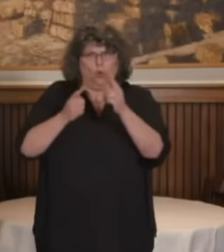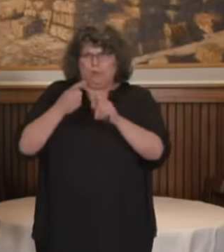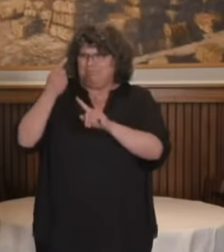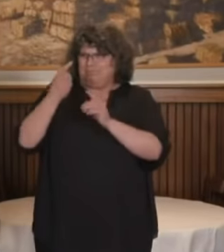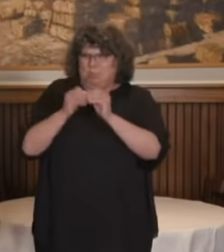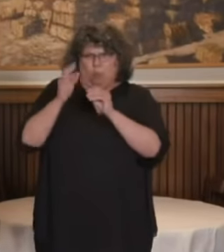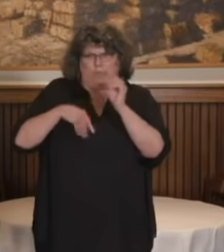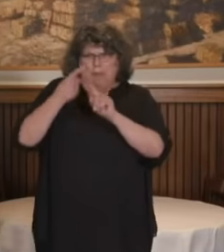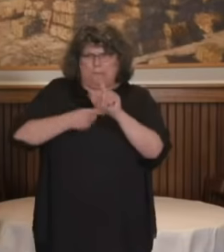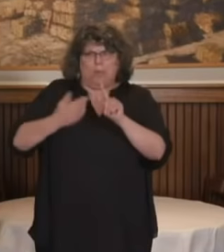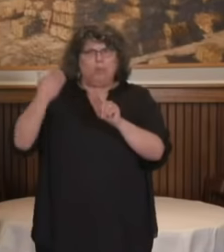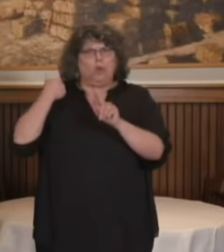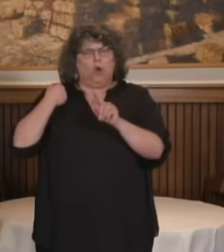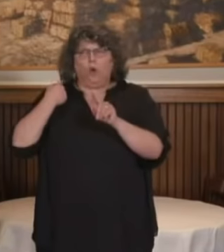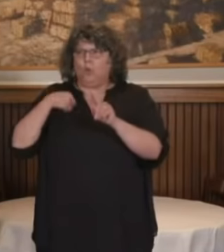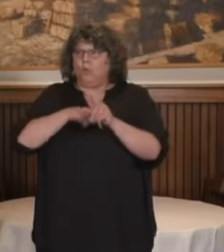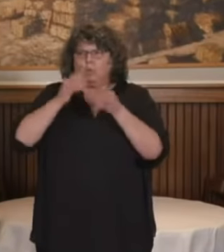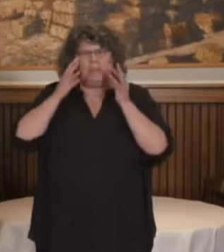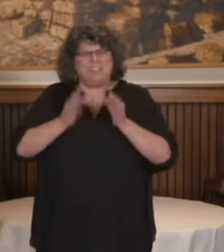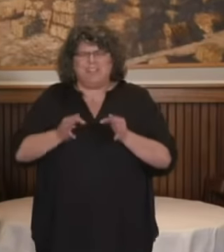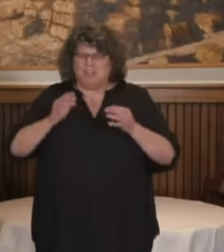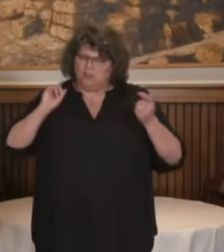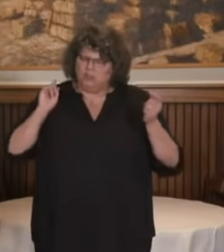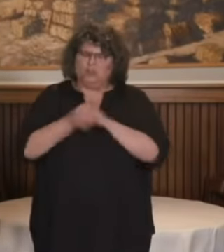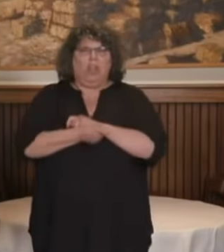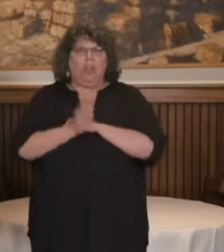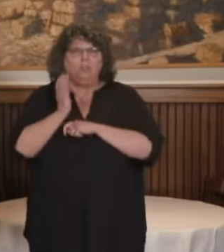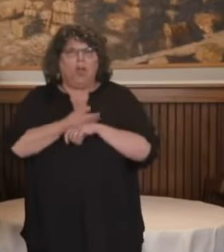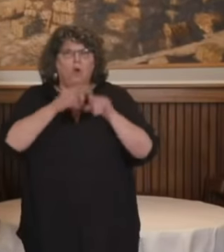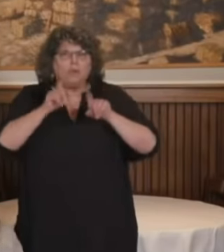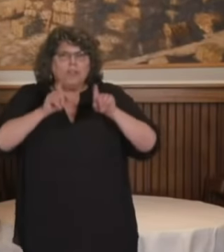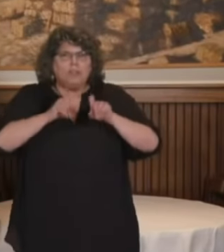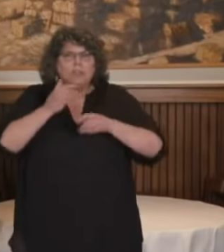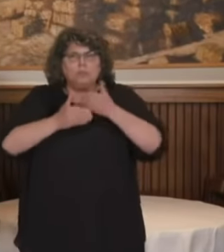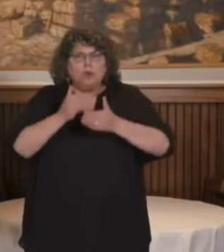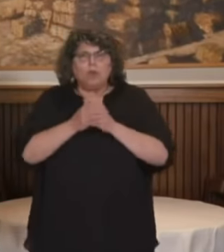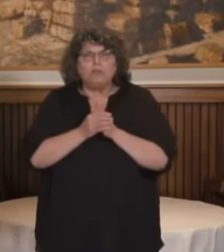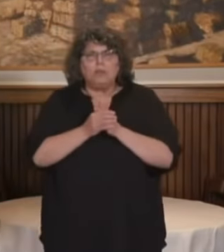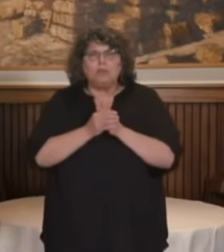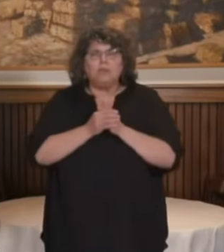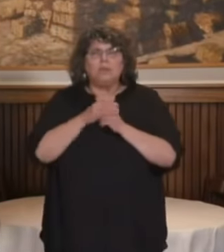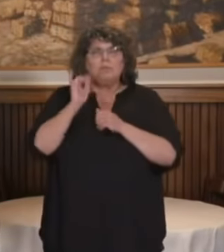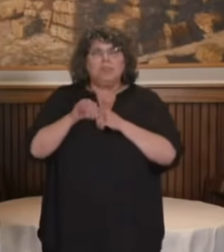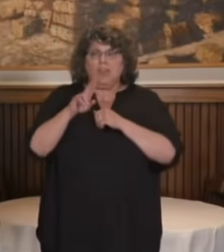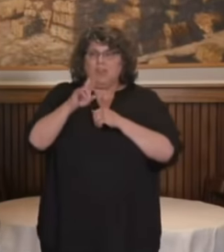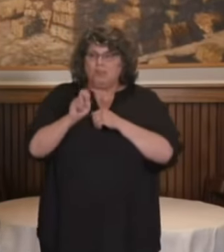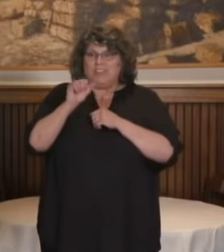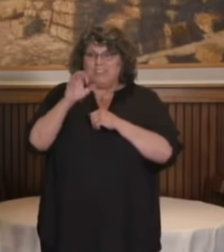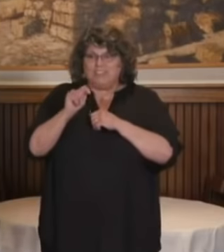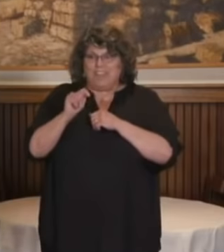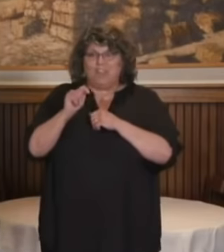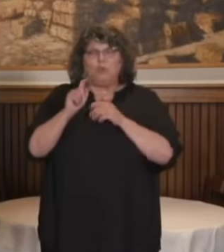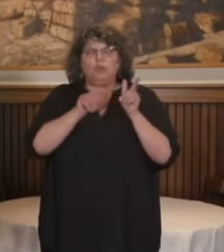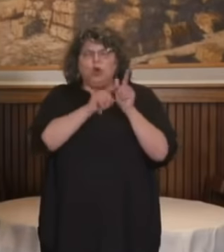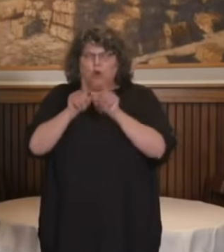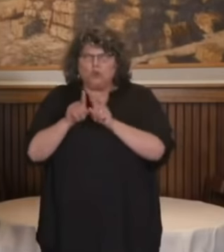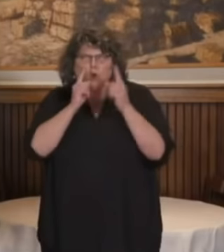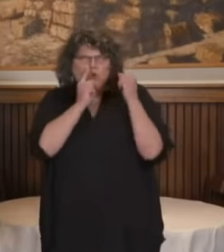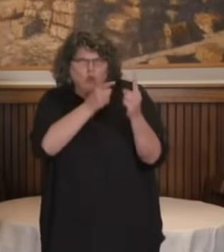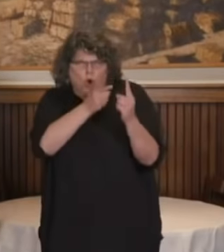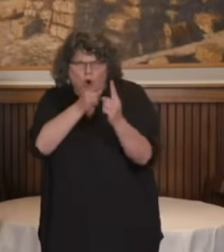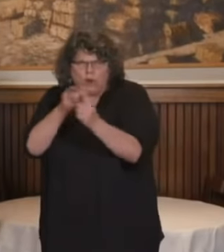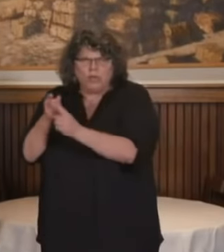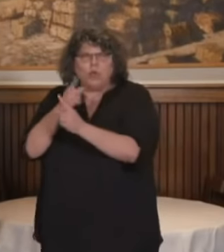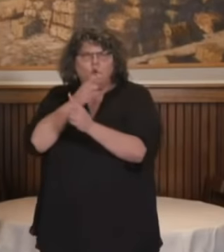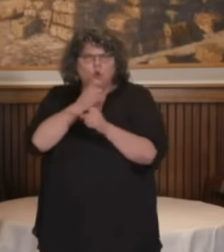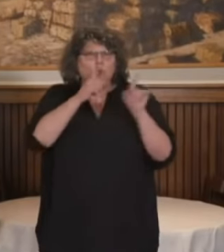we completely did a reset on our testing capacity. But part of that reset was targeting our testing as well. And that's